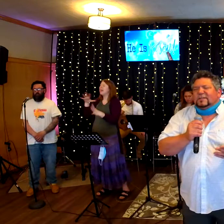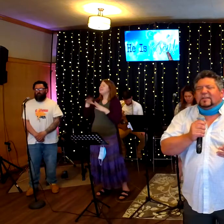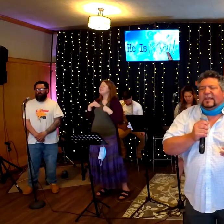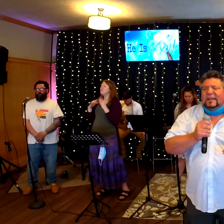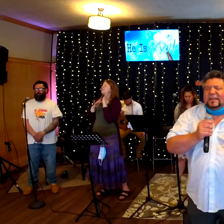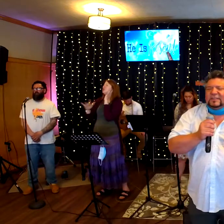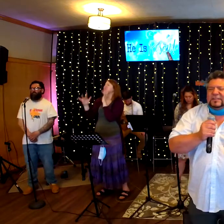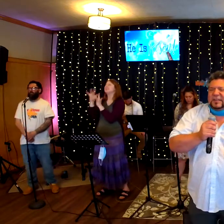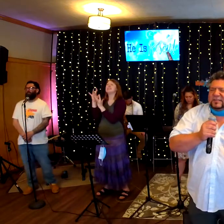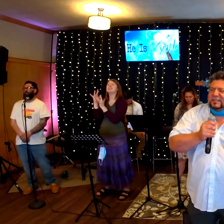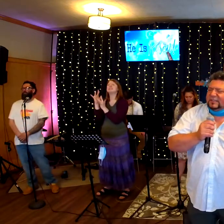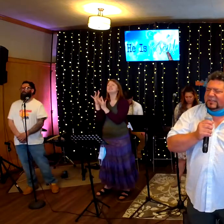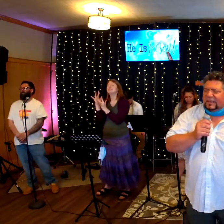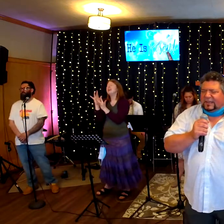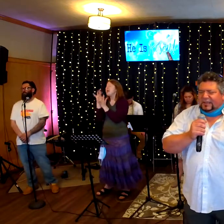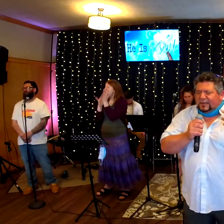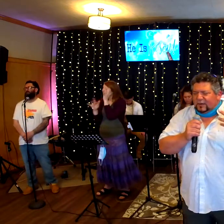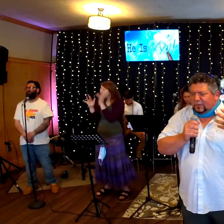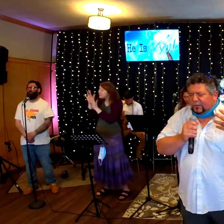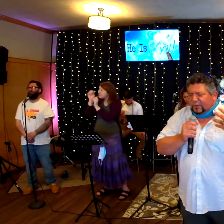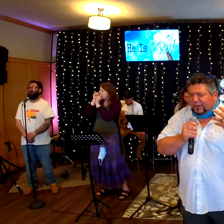resurrection is just,